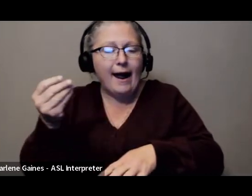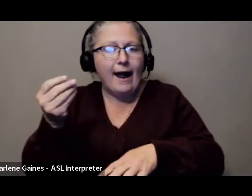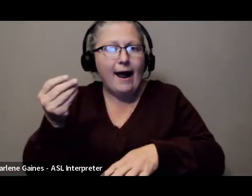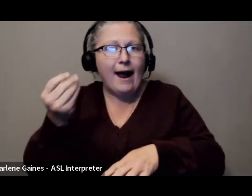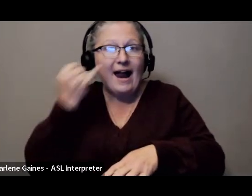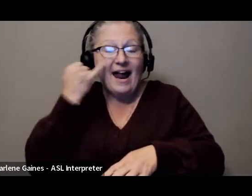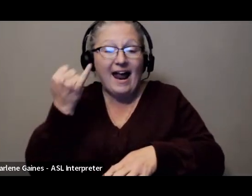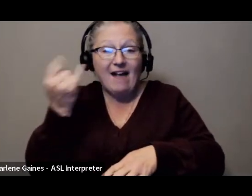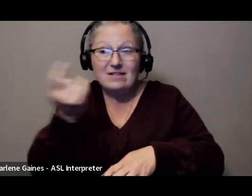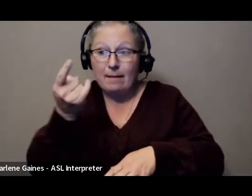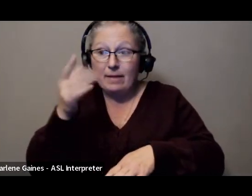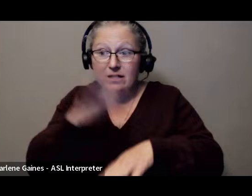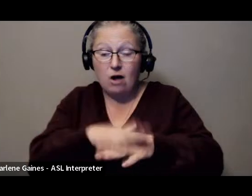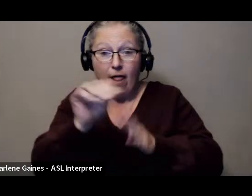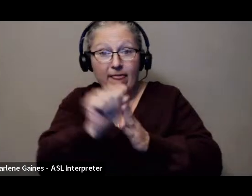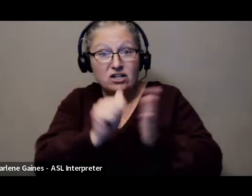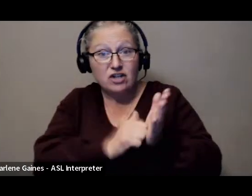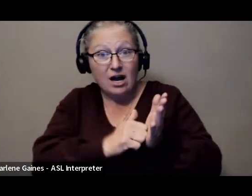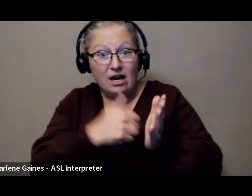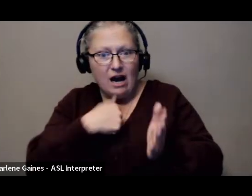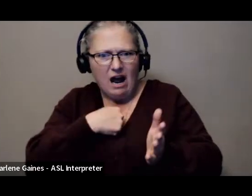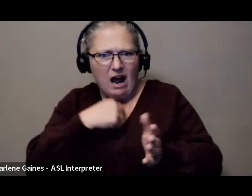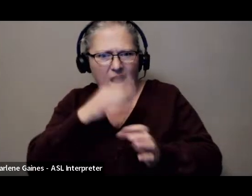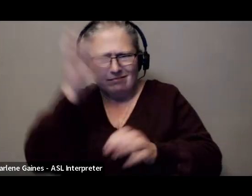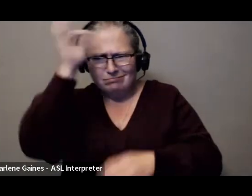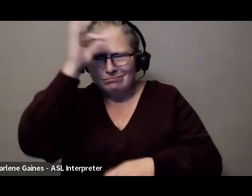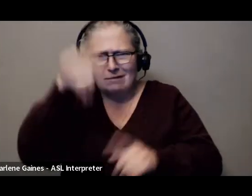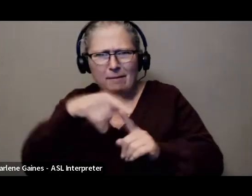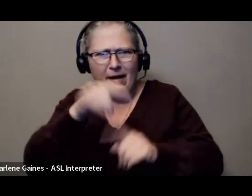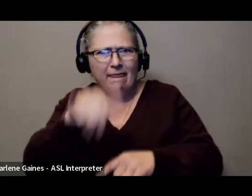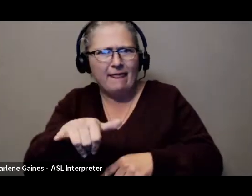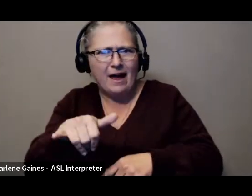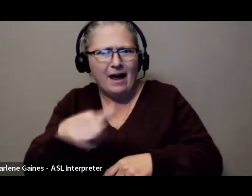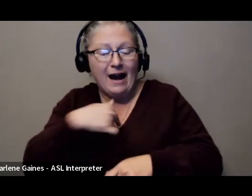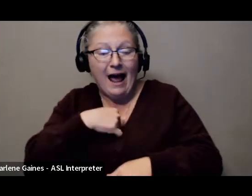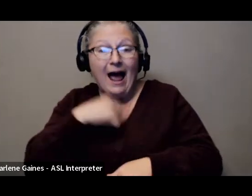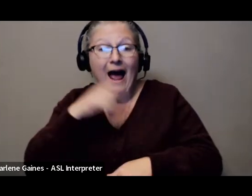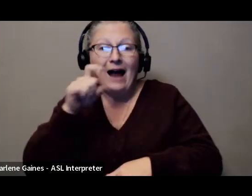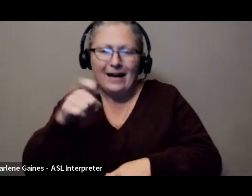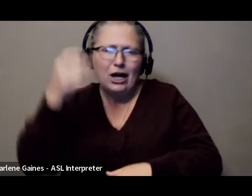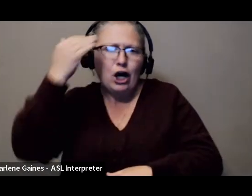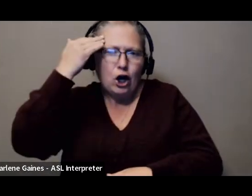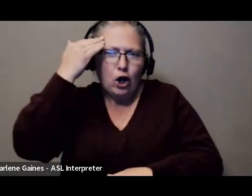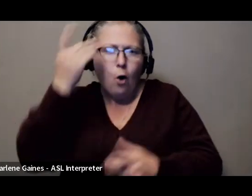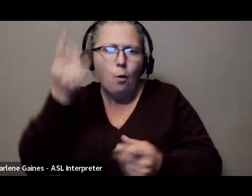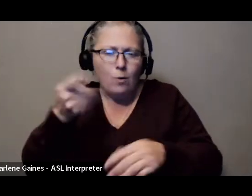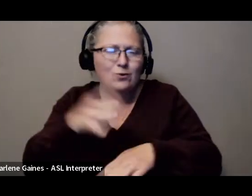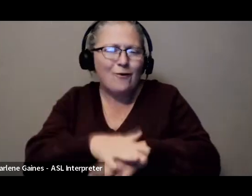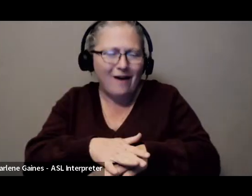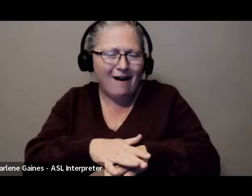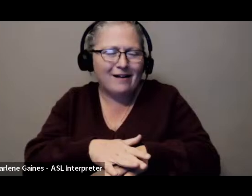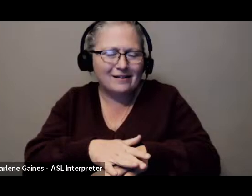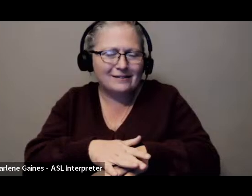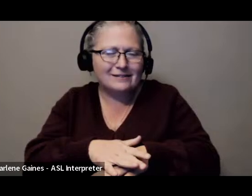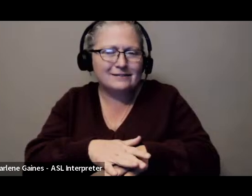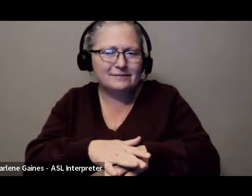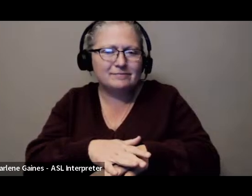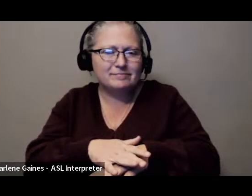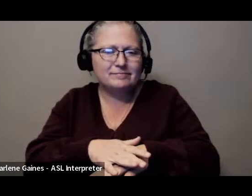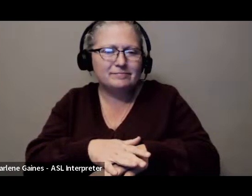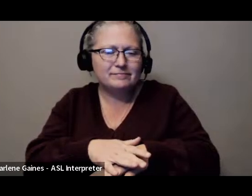if something's on the agenda, I didn't have any knowledge of that. I did need to know what was going on.